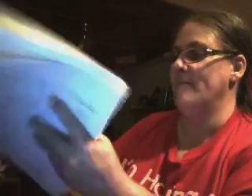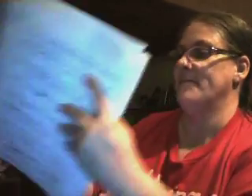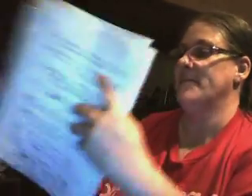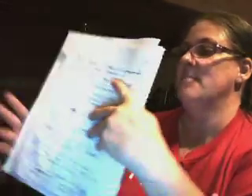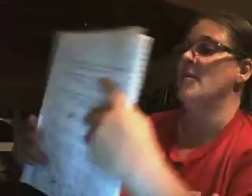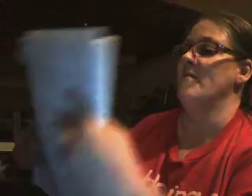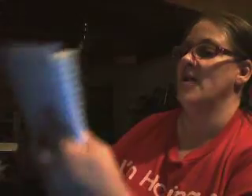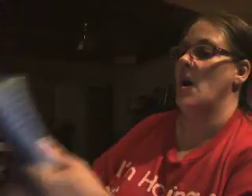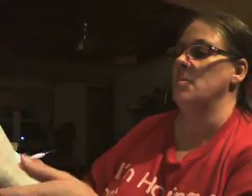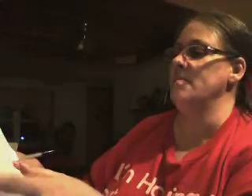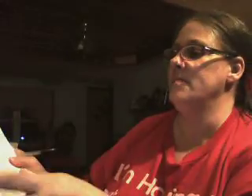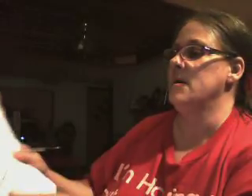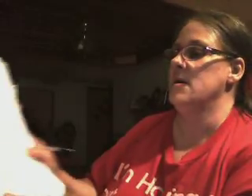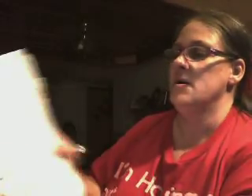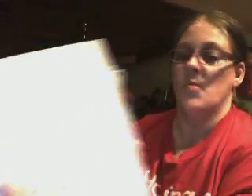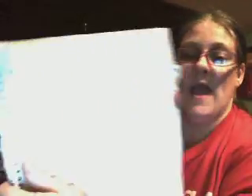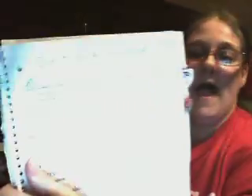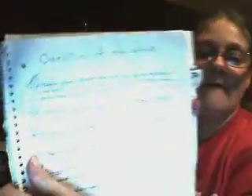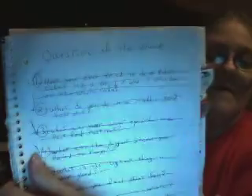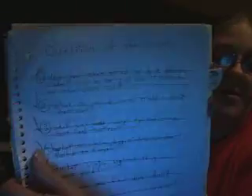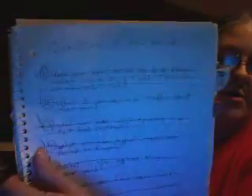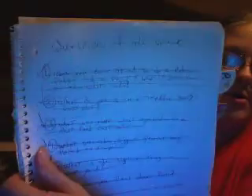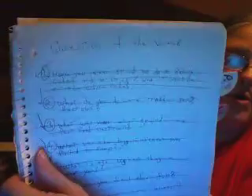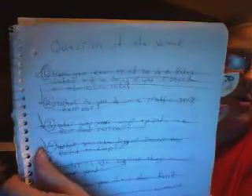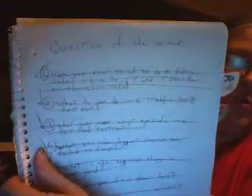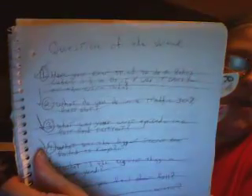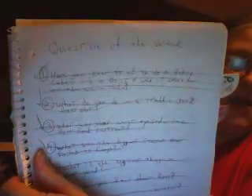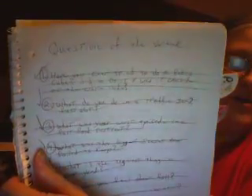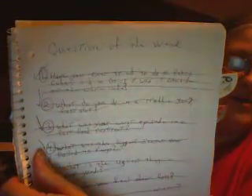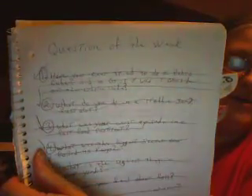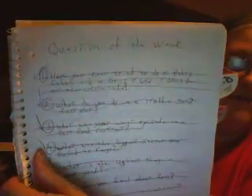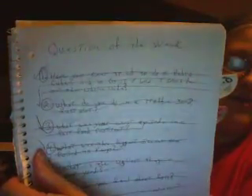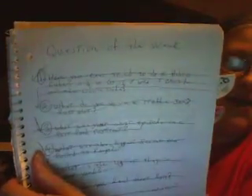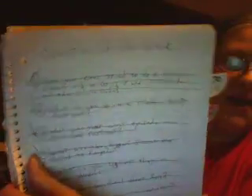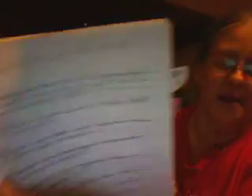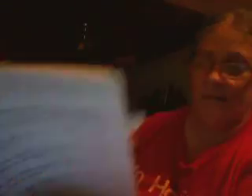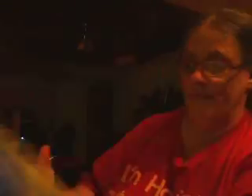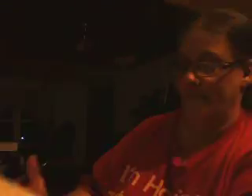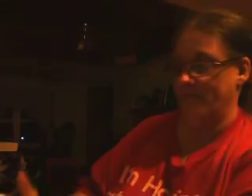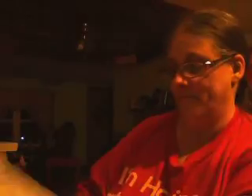Okay, moving on. We have question of the week.